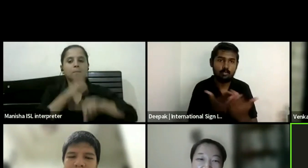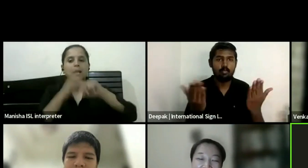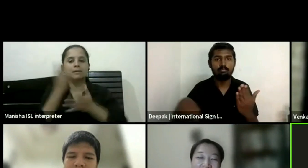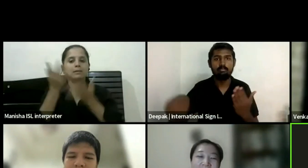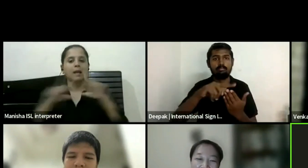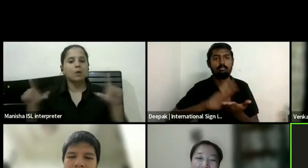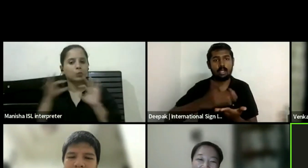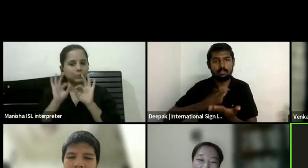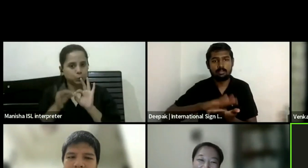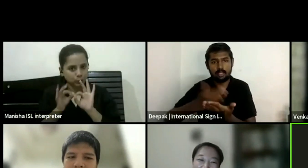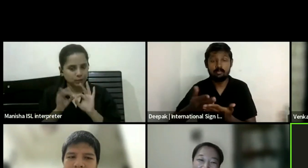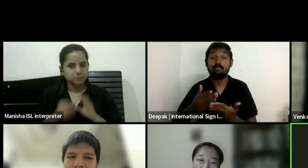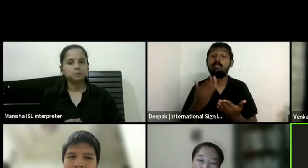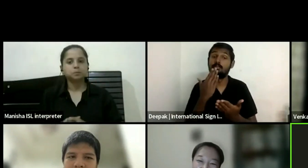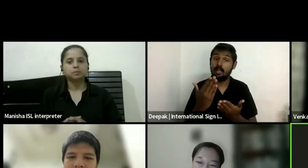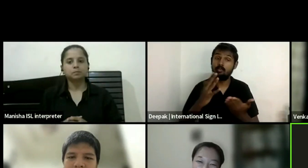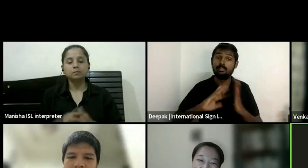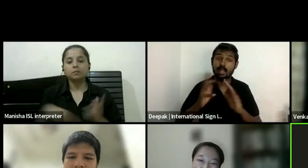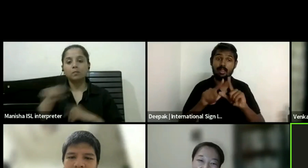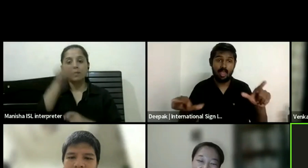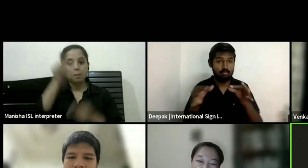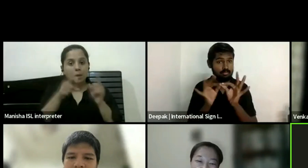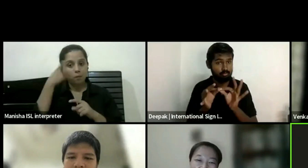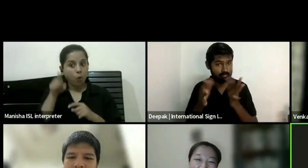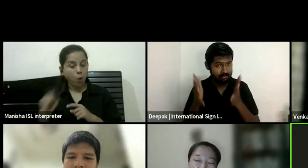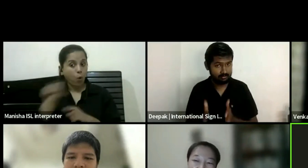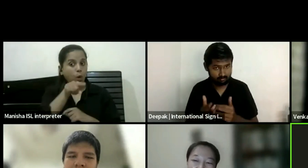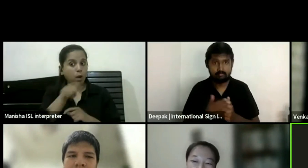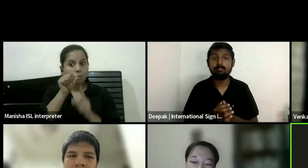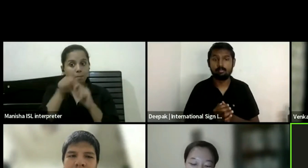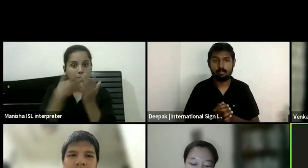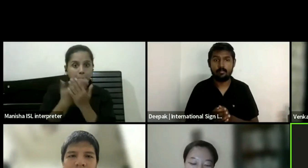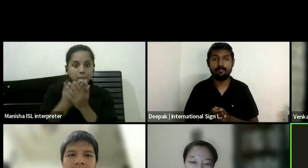interpreters and the participants for their valuable contributions.